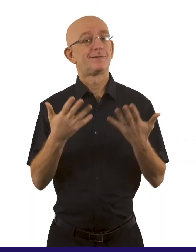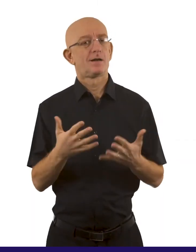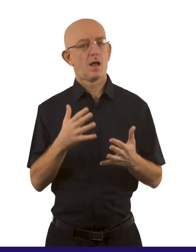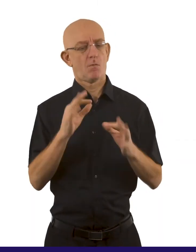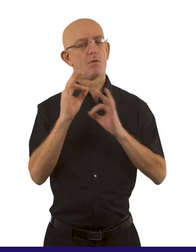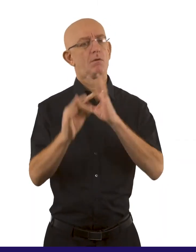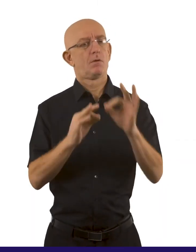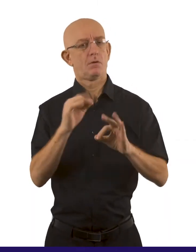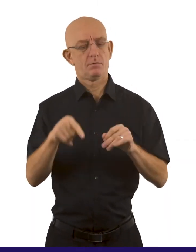Your home.